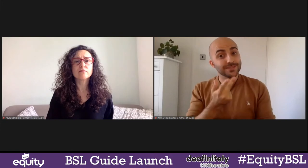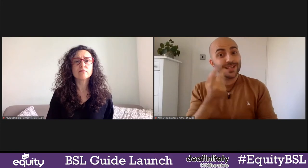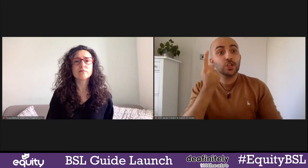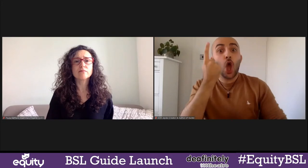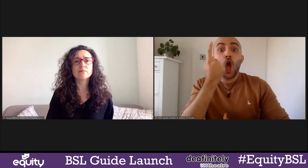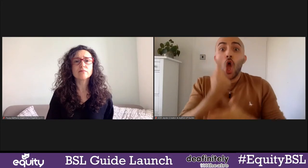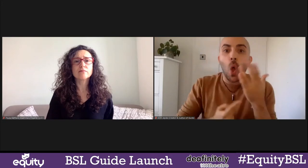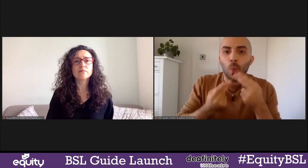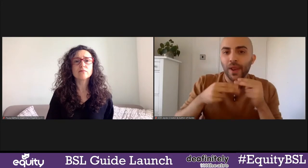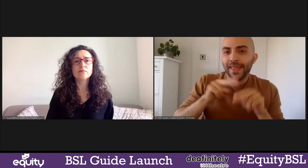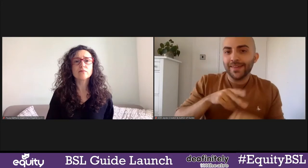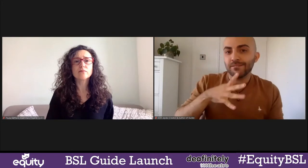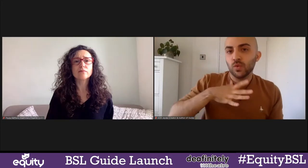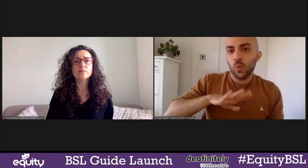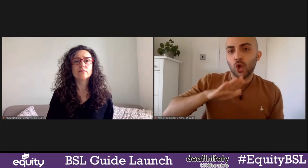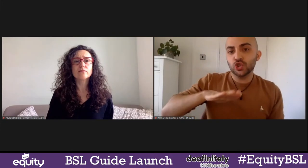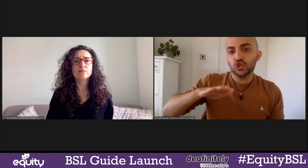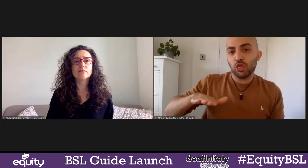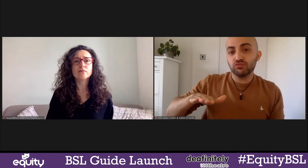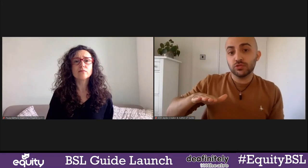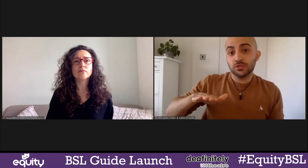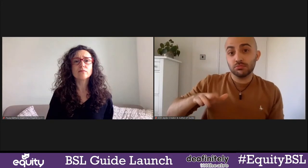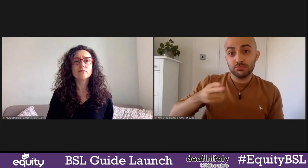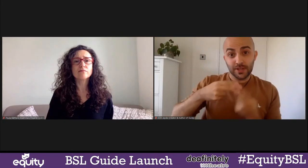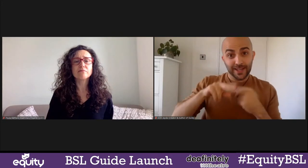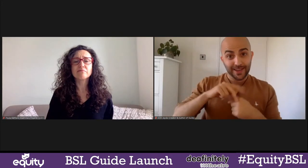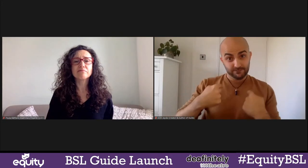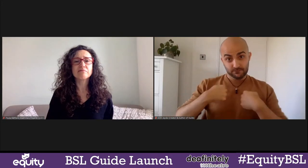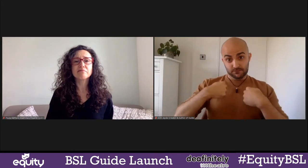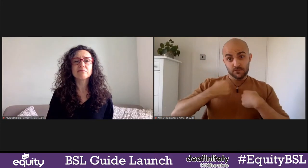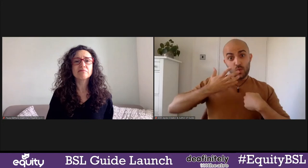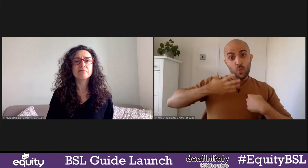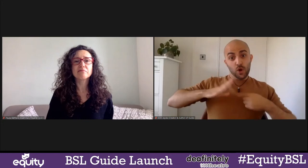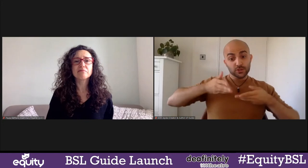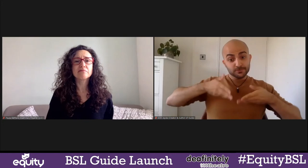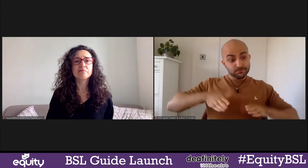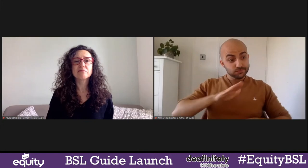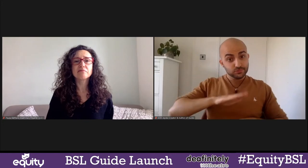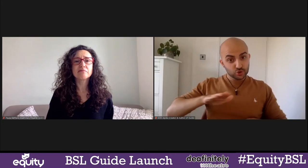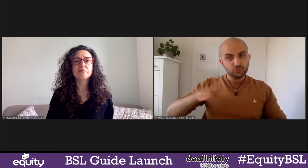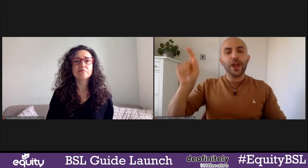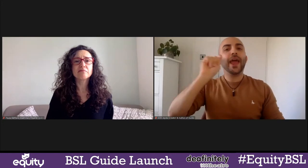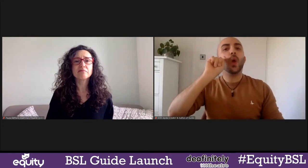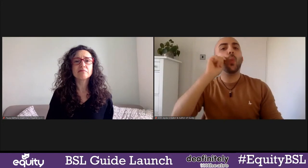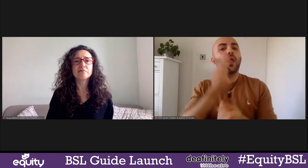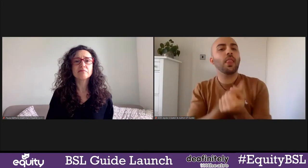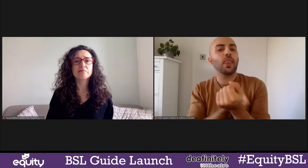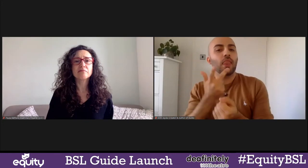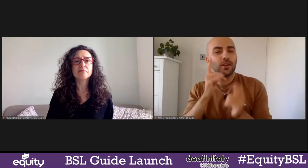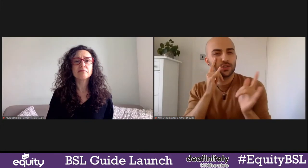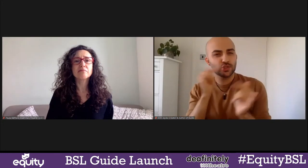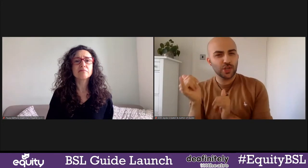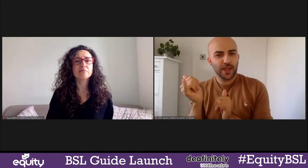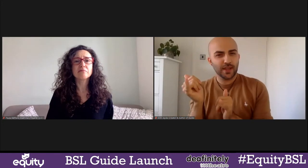do that. I could only have a blood test if I was considering having children. Then they would